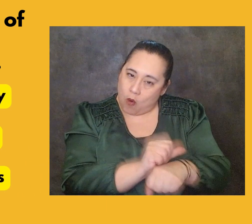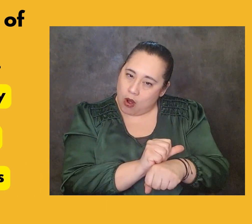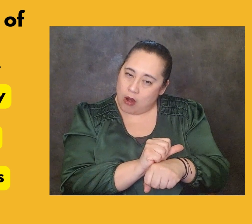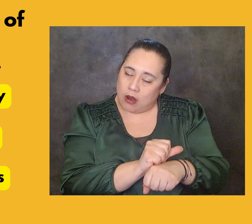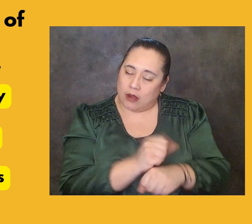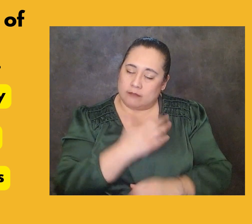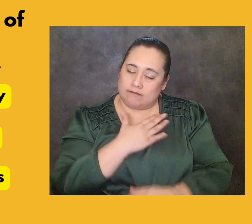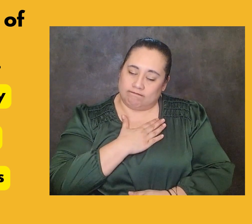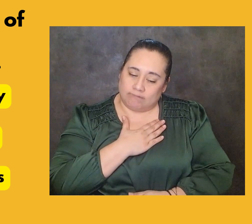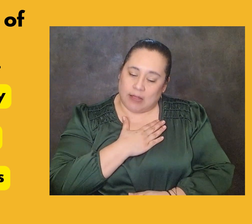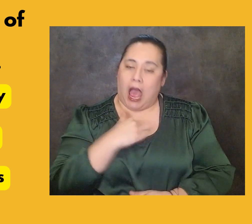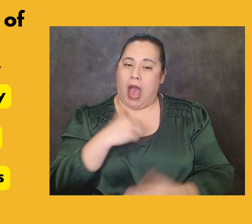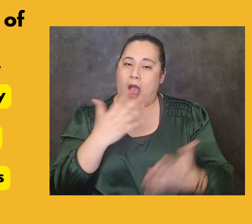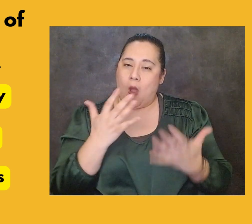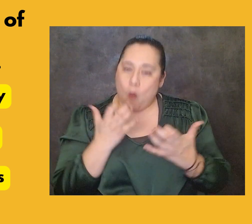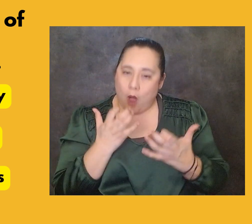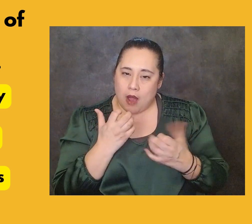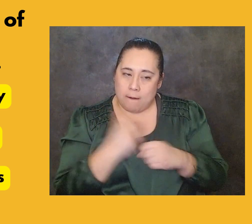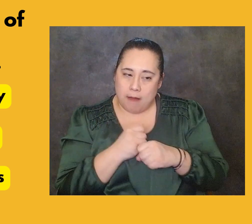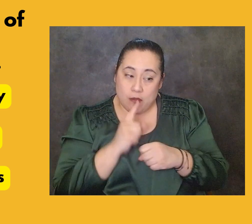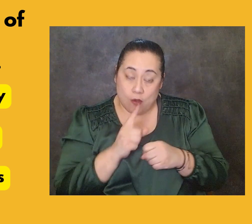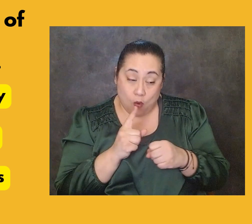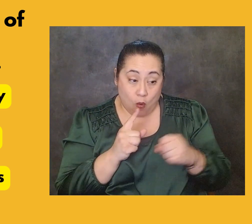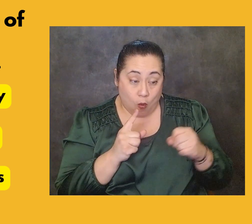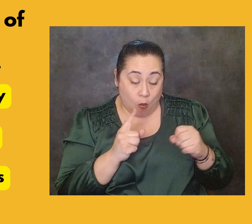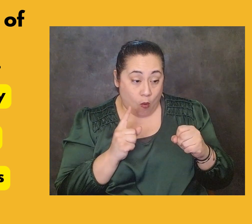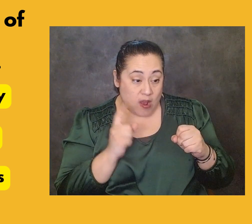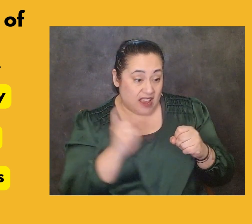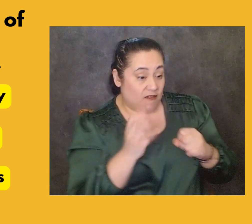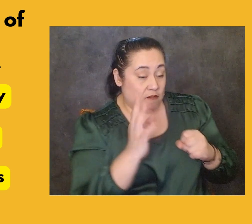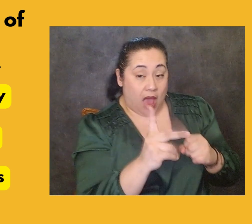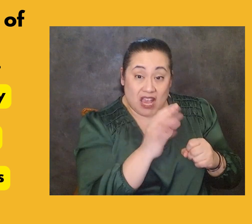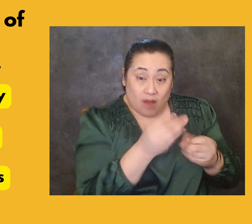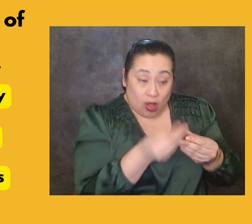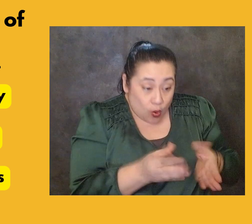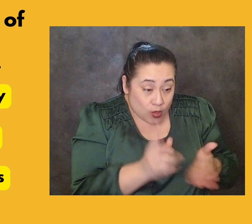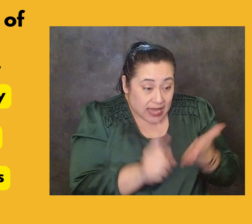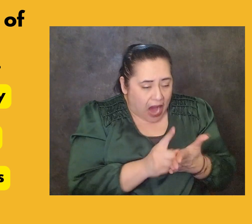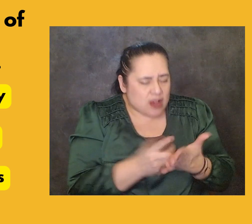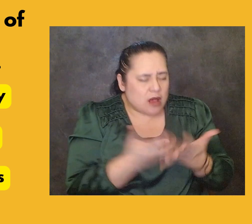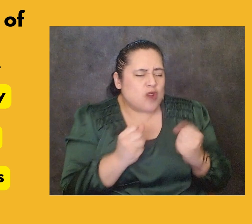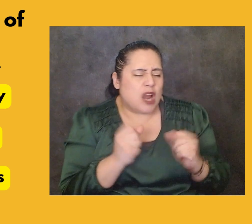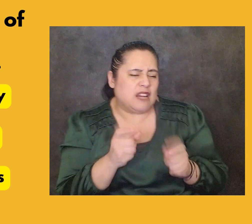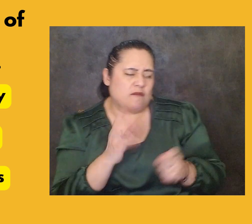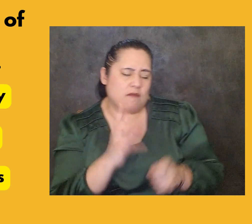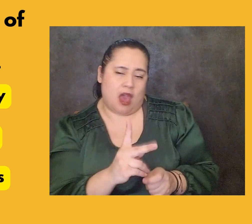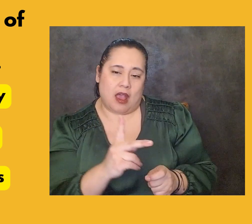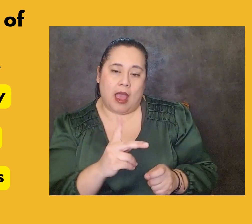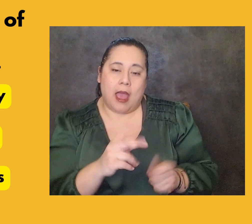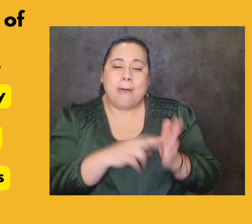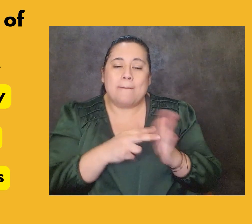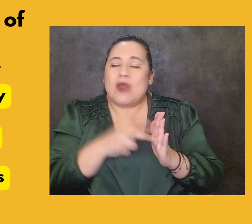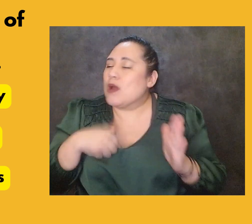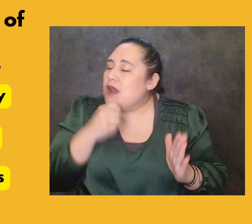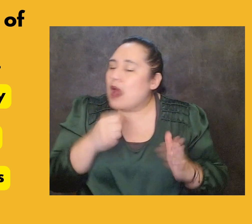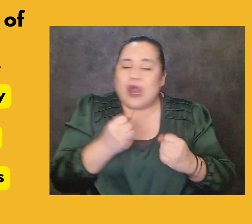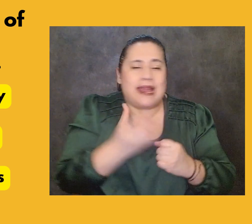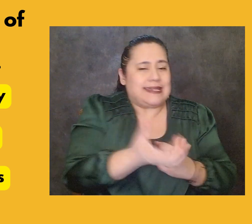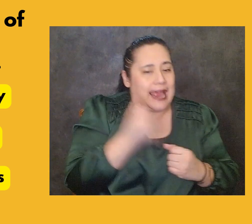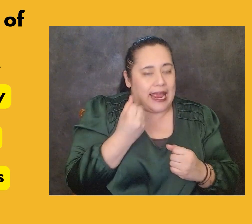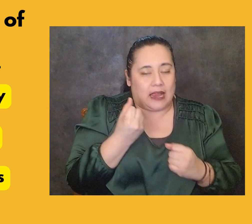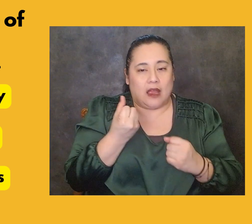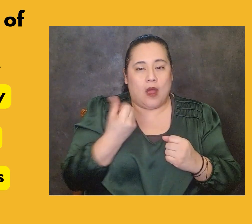work. And I want to make sure that if you lose hours, I want to make you whole. I'm not trying to take